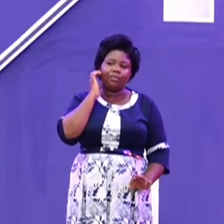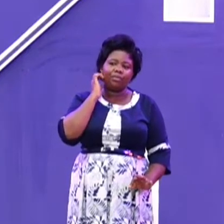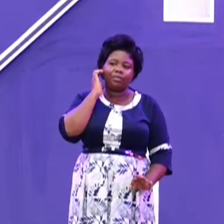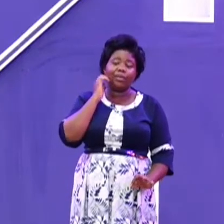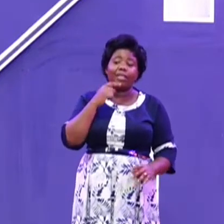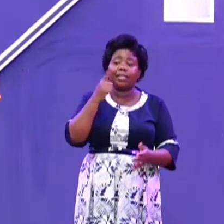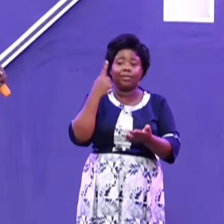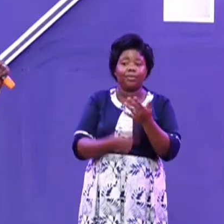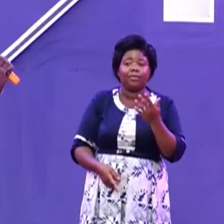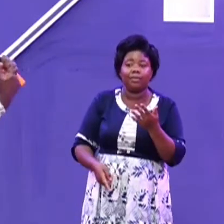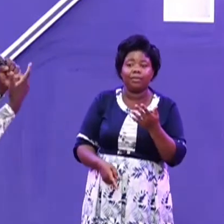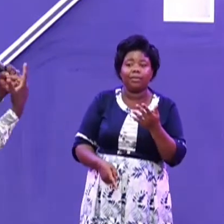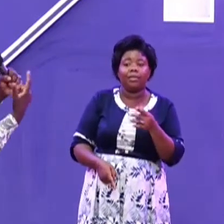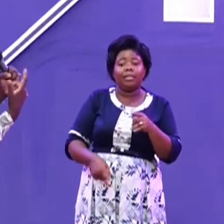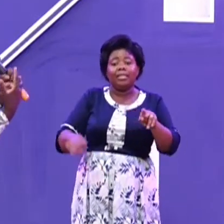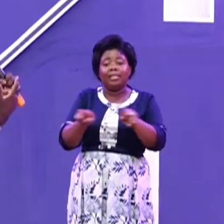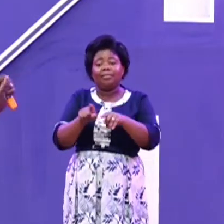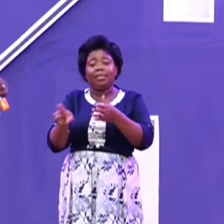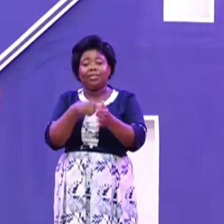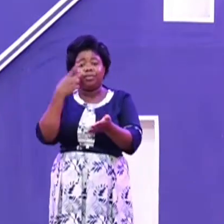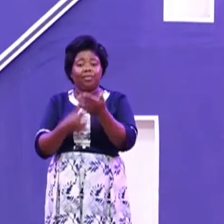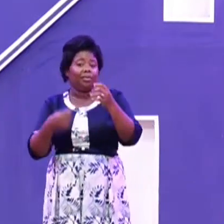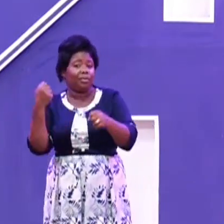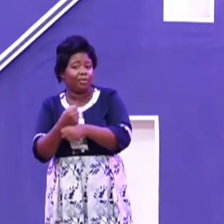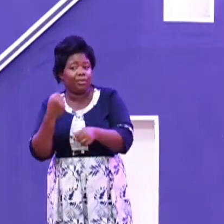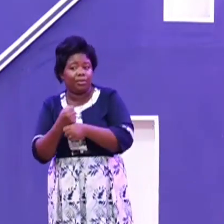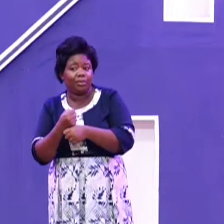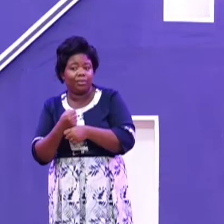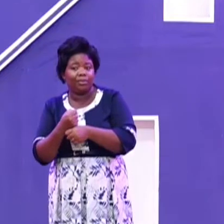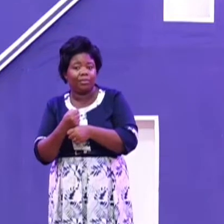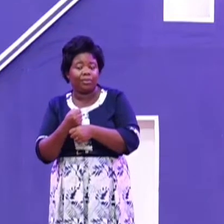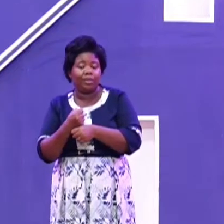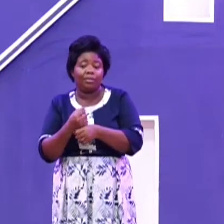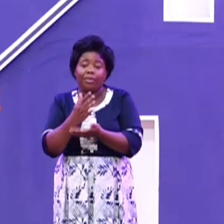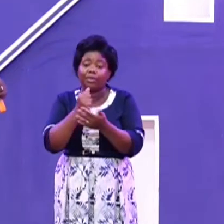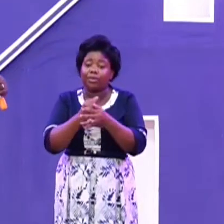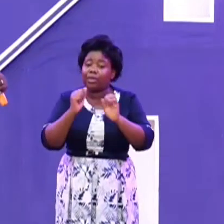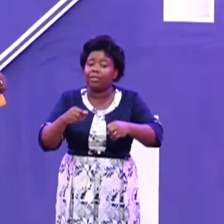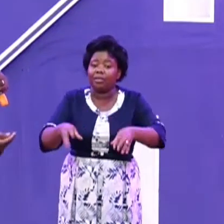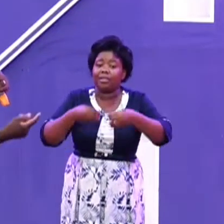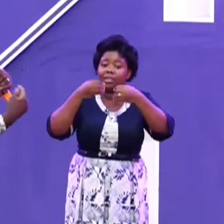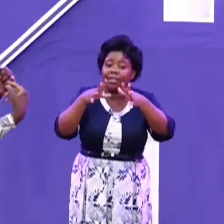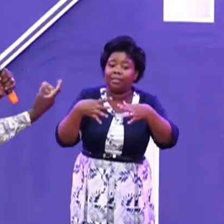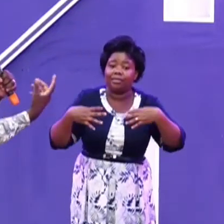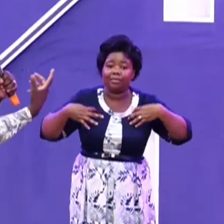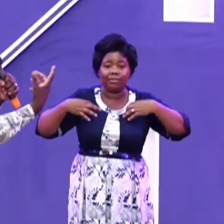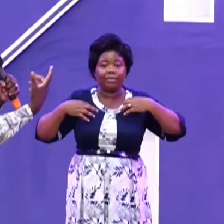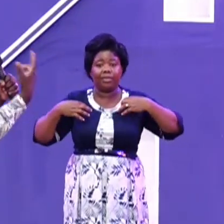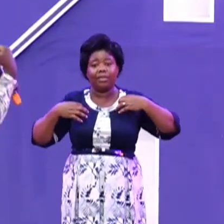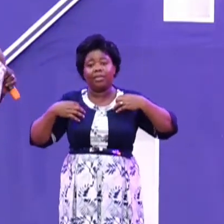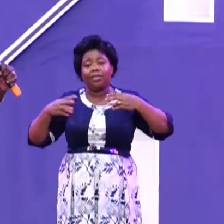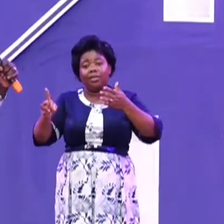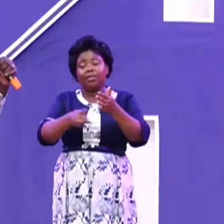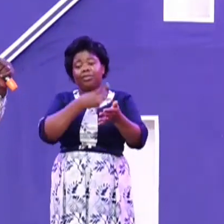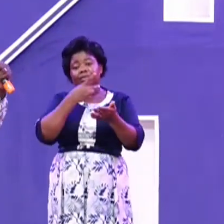Agambi. Yes, say. As you didn't do it. Singawe mutachi kolera. Ne mutawe akatete yako. As you didn't give that dress. You didn't do it the to